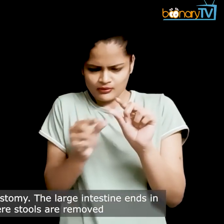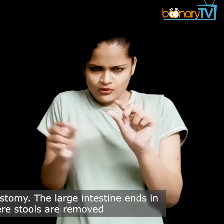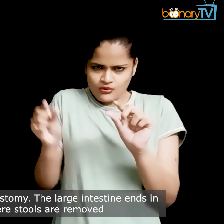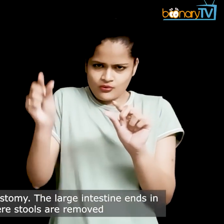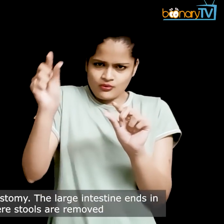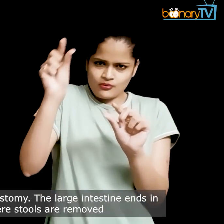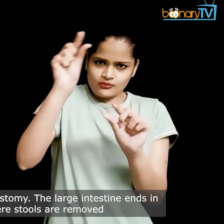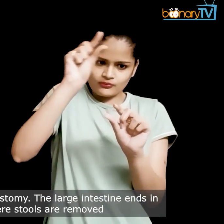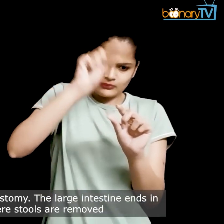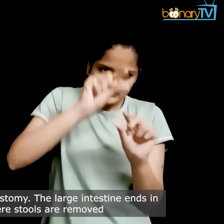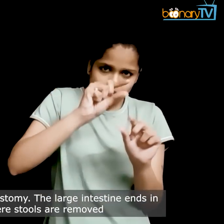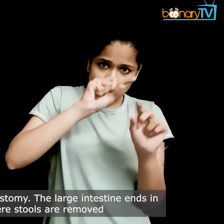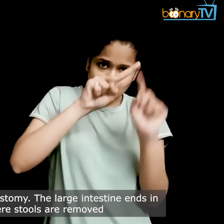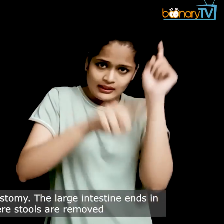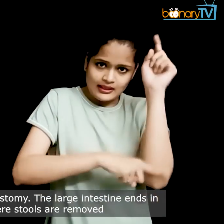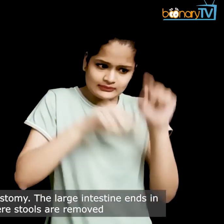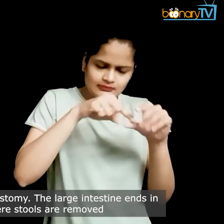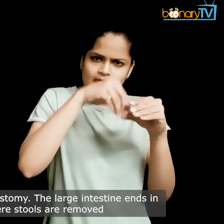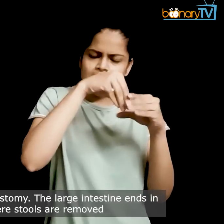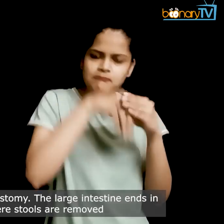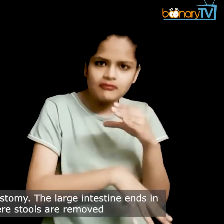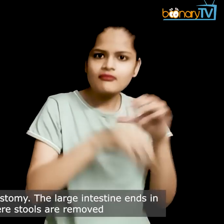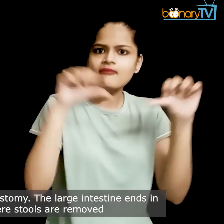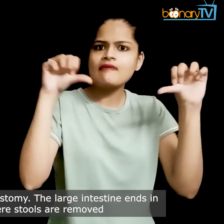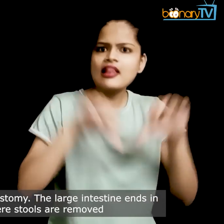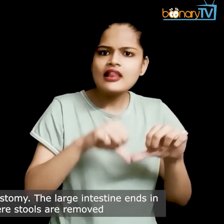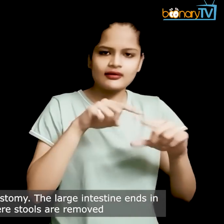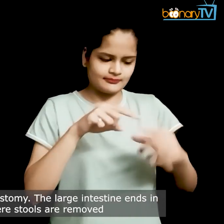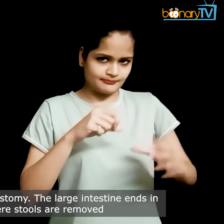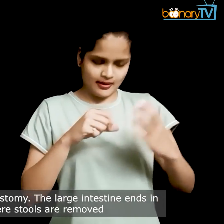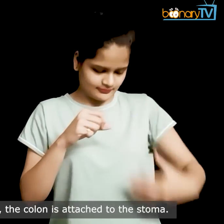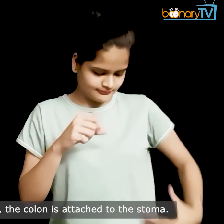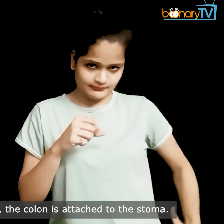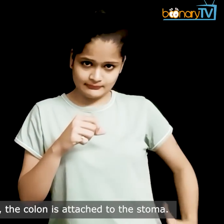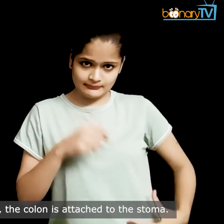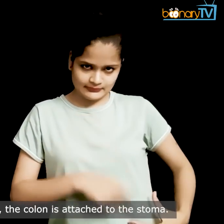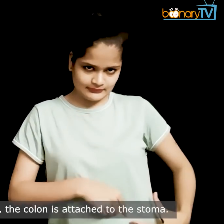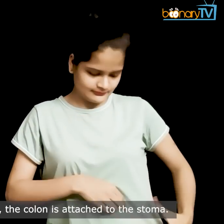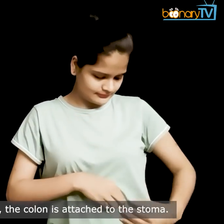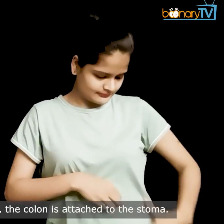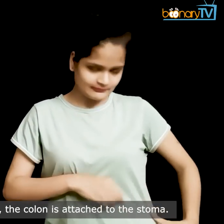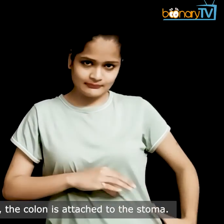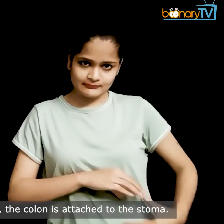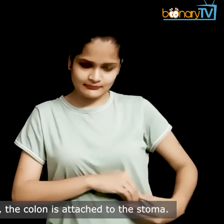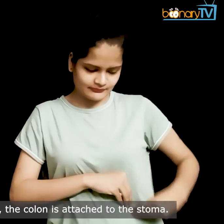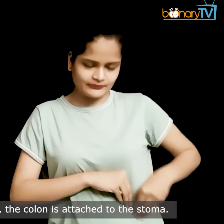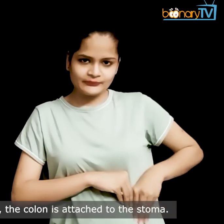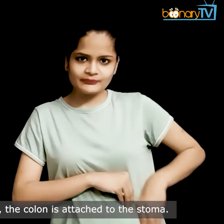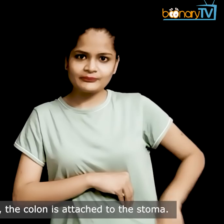the large intestine ends in colon from where stools are removed but if there's a disease there the colon is attached to the